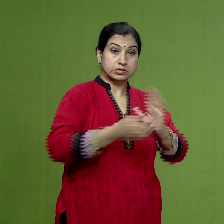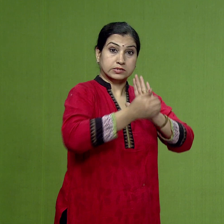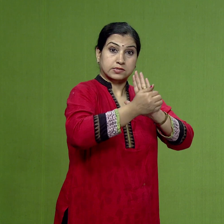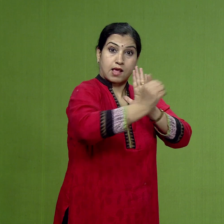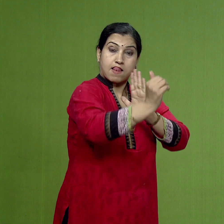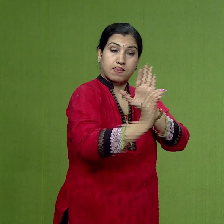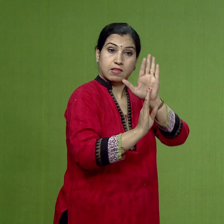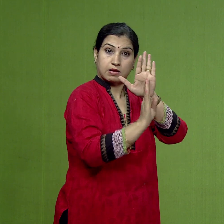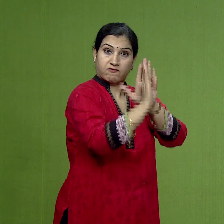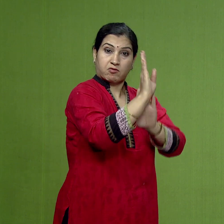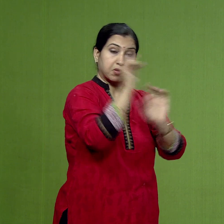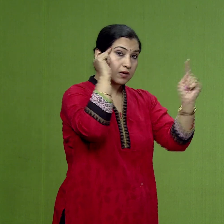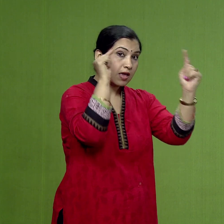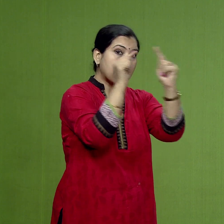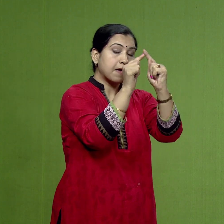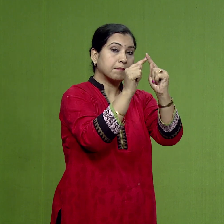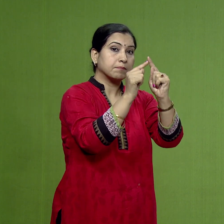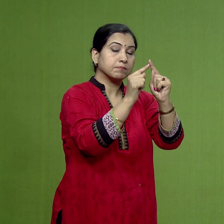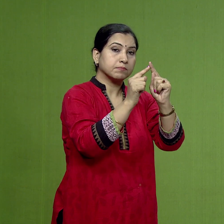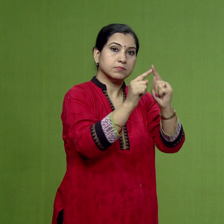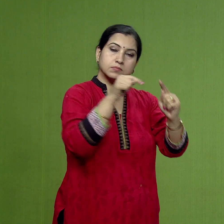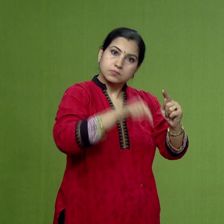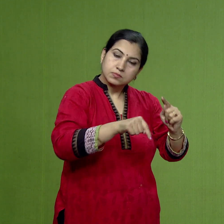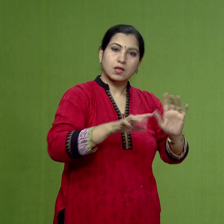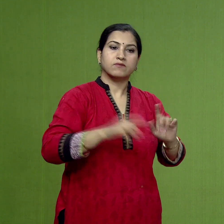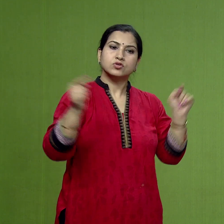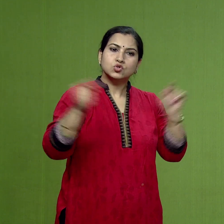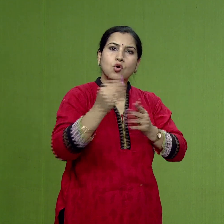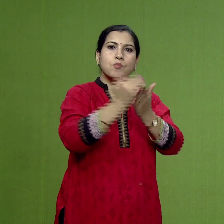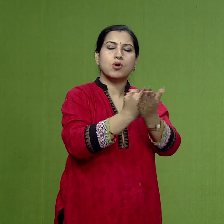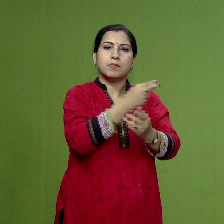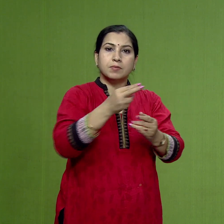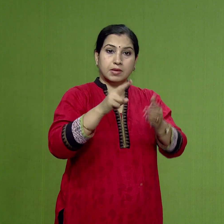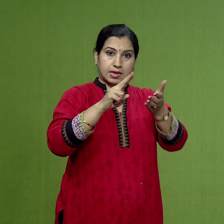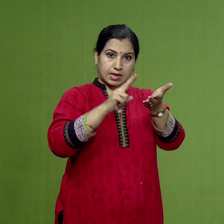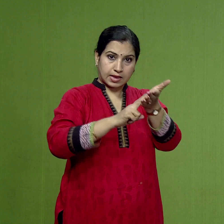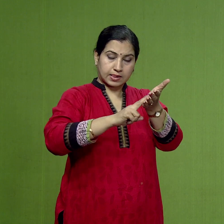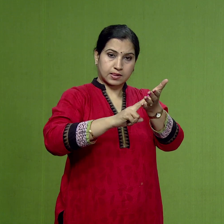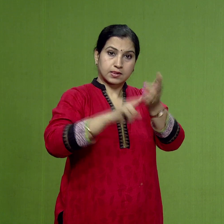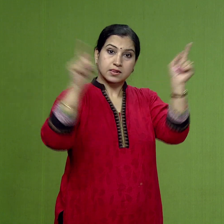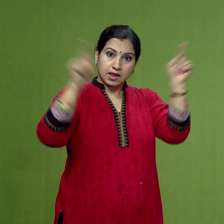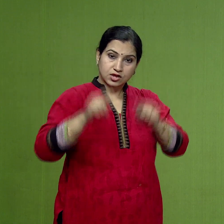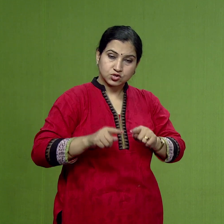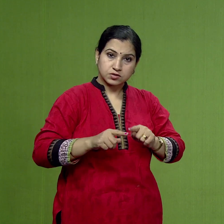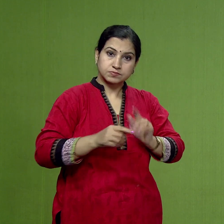development called the National Skill Development Mission in India in the